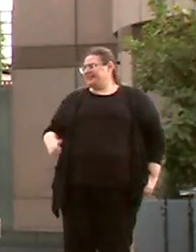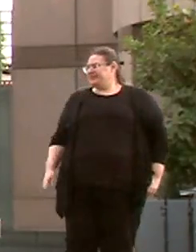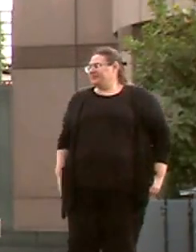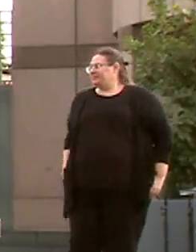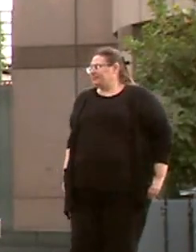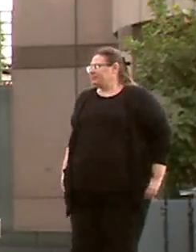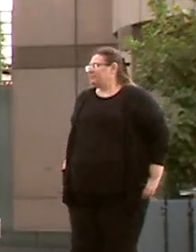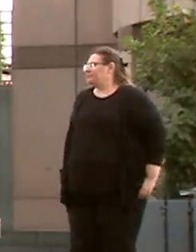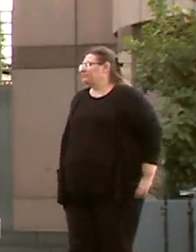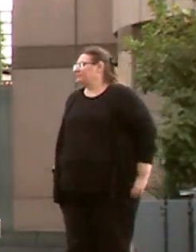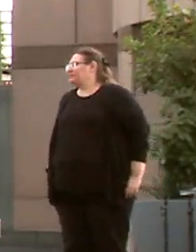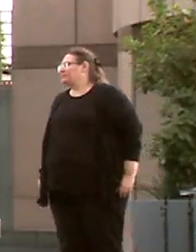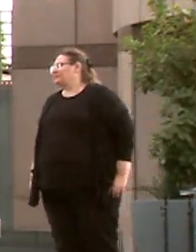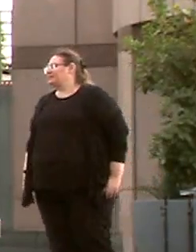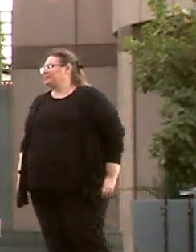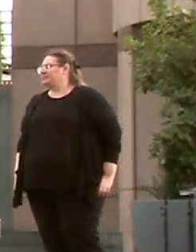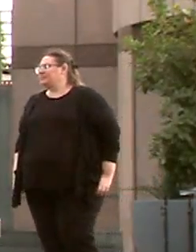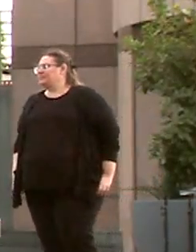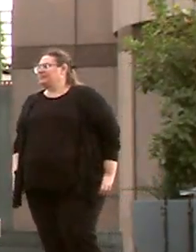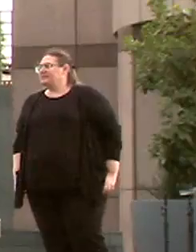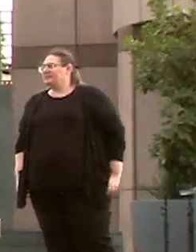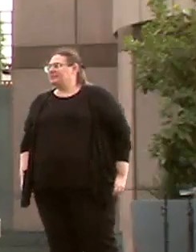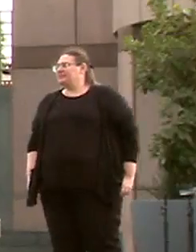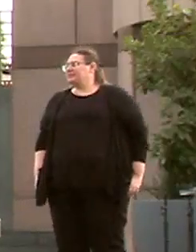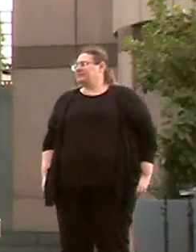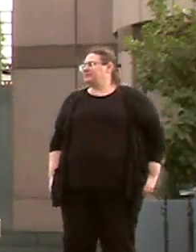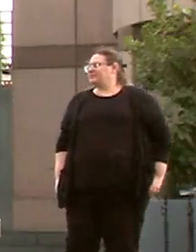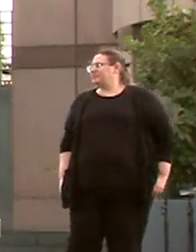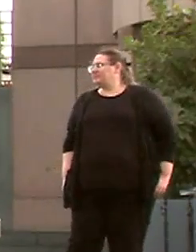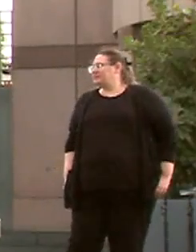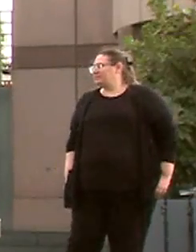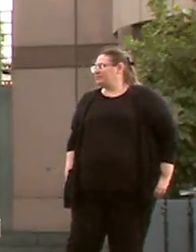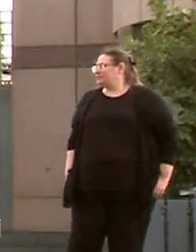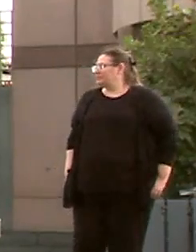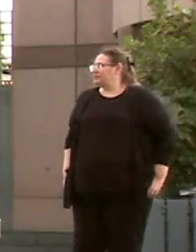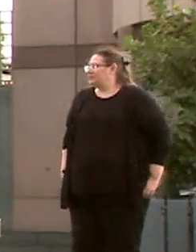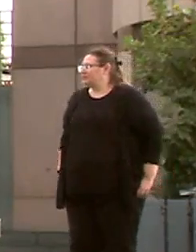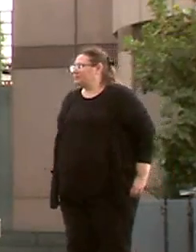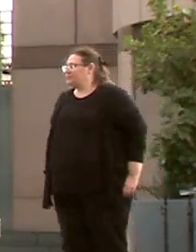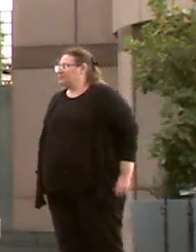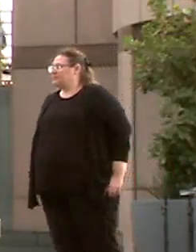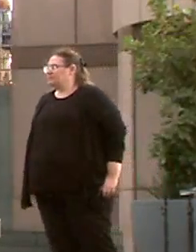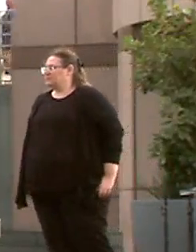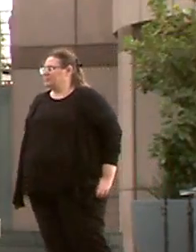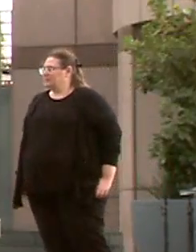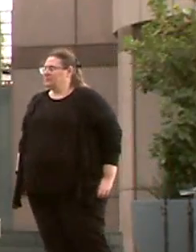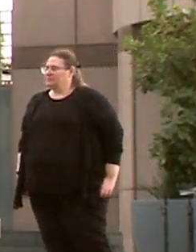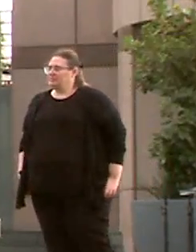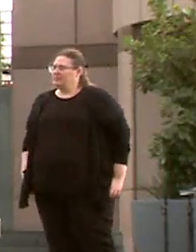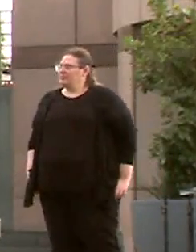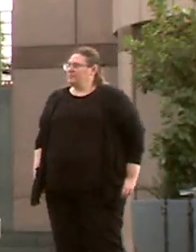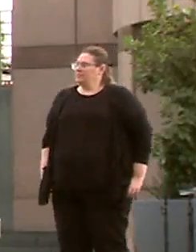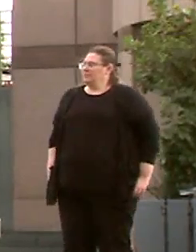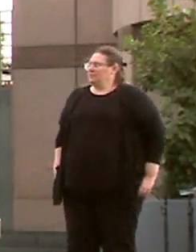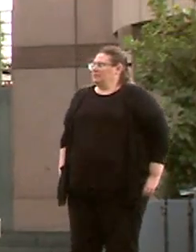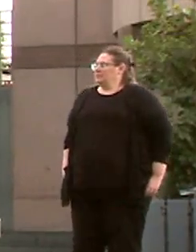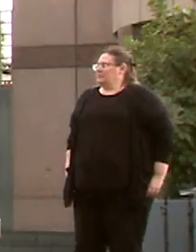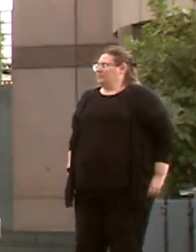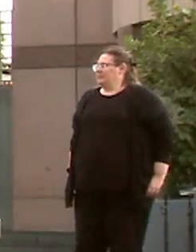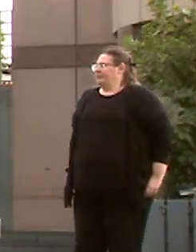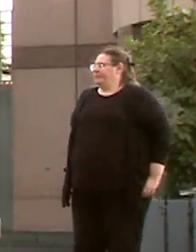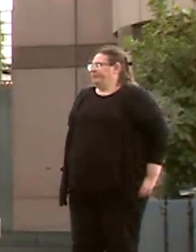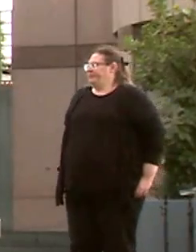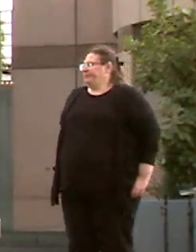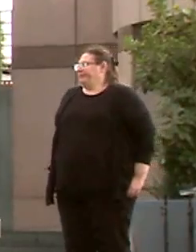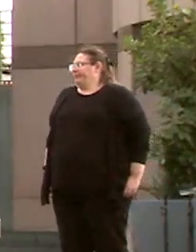from folks who are not part of the disability community that they don't know how to talk about it. They don't know the right words to use. They don't know what they can and they cannot say. And so I